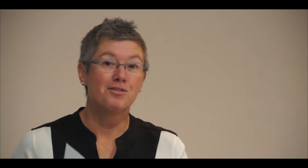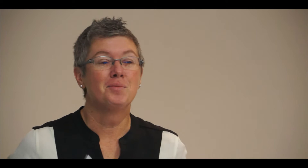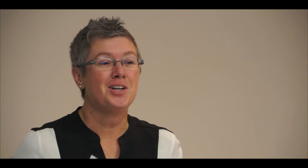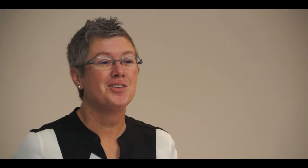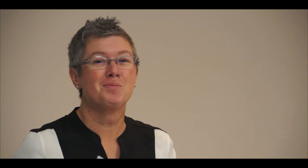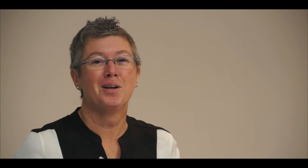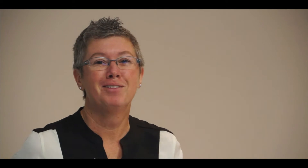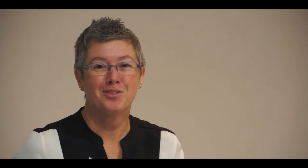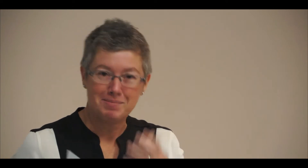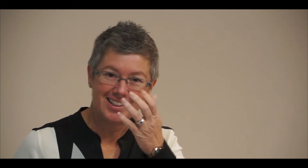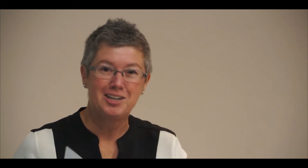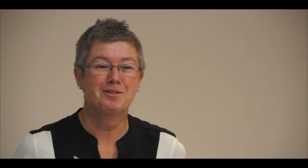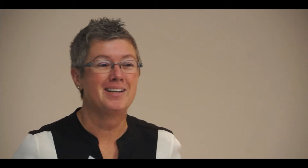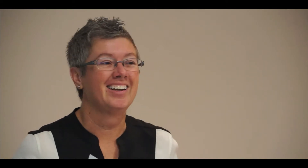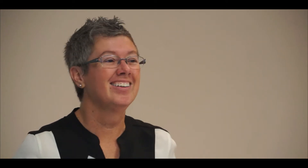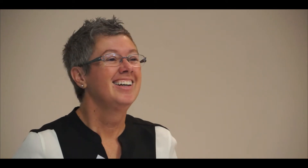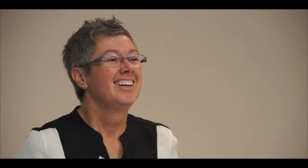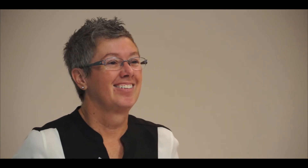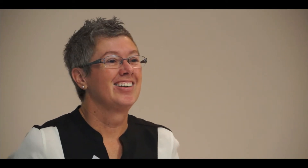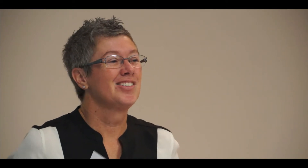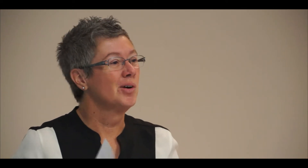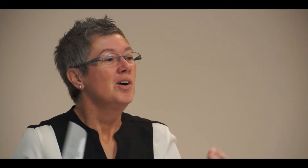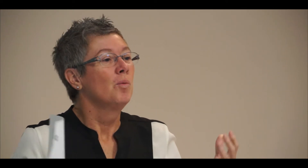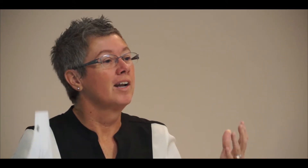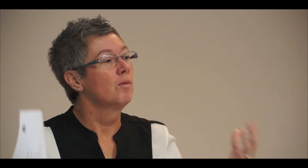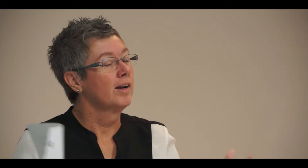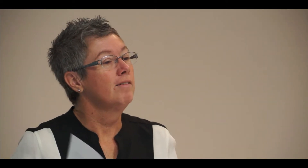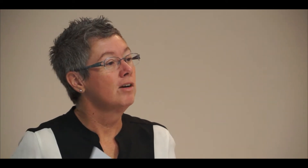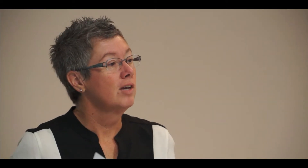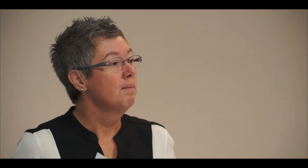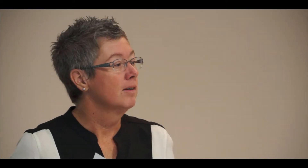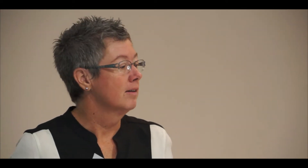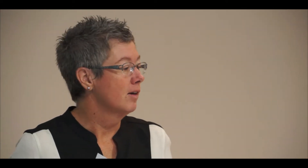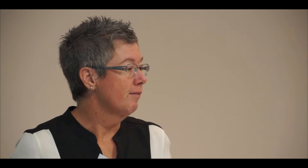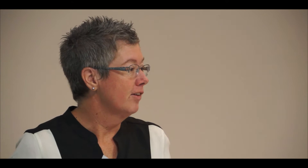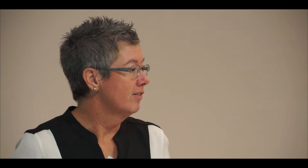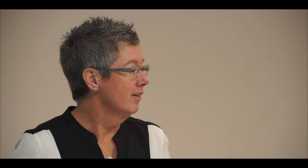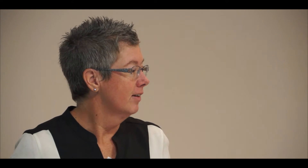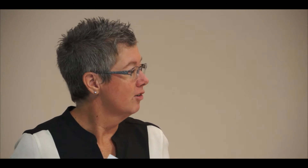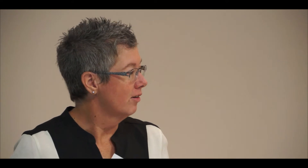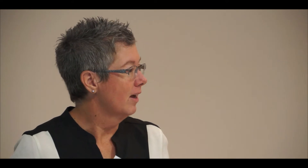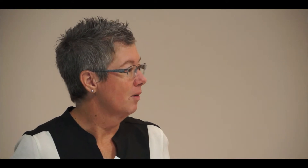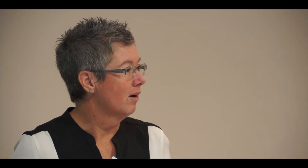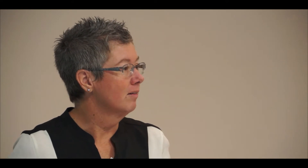someone here this morning videotape you thank you for being here so we're going to videotape the coffee tasting and then share that with our